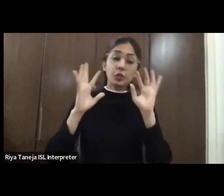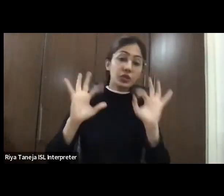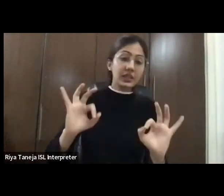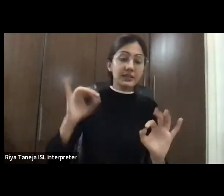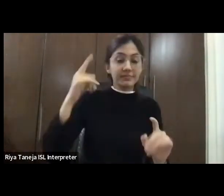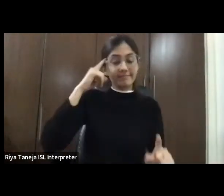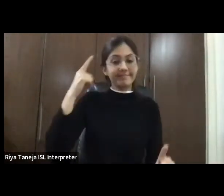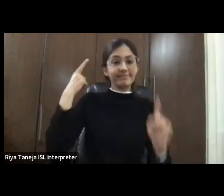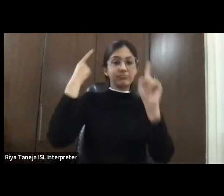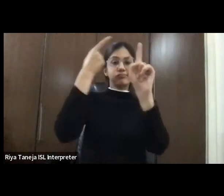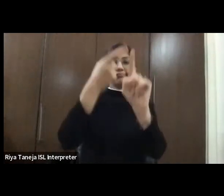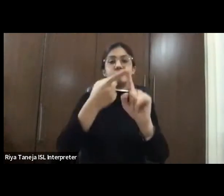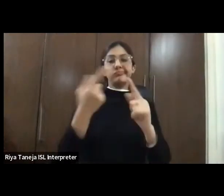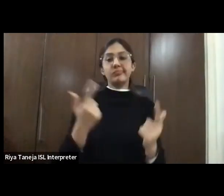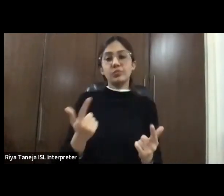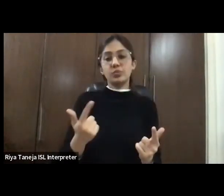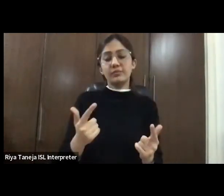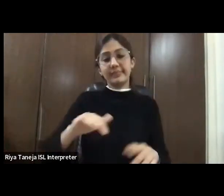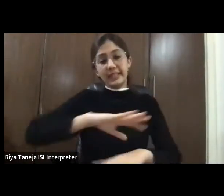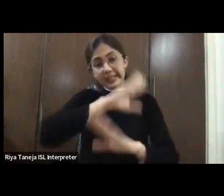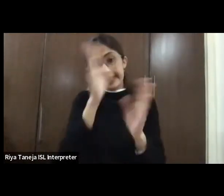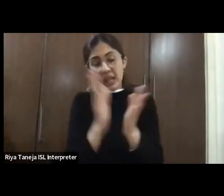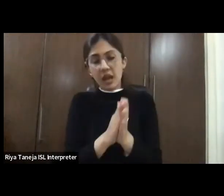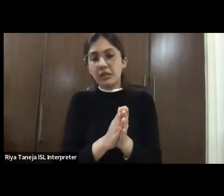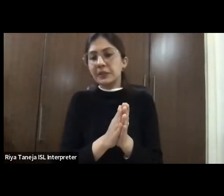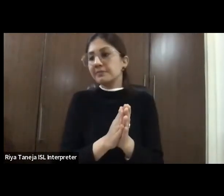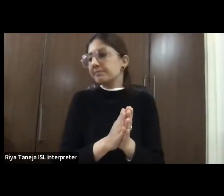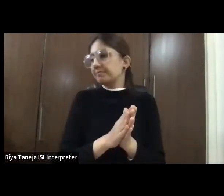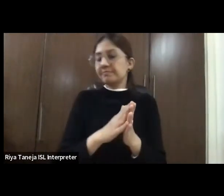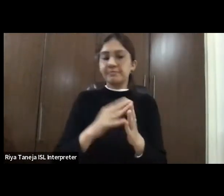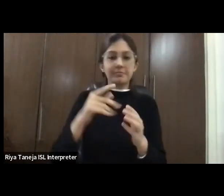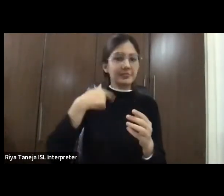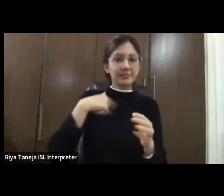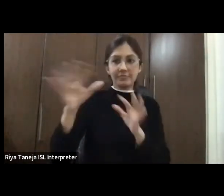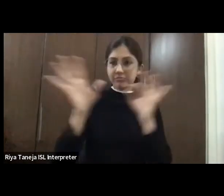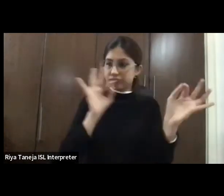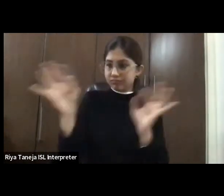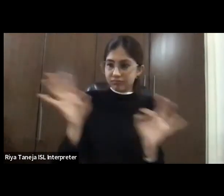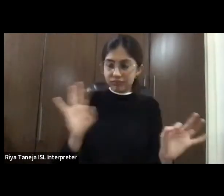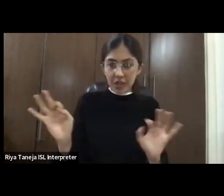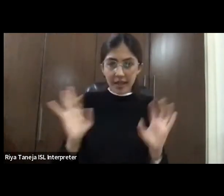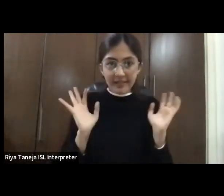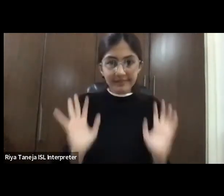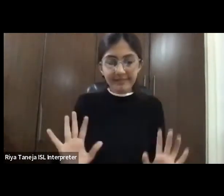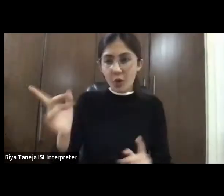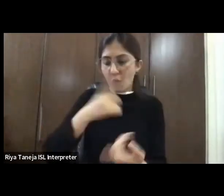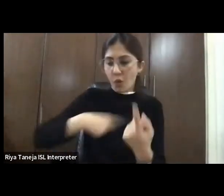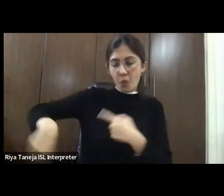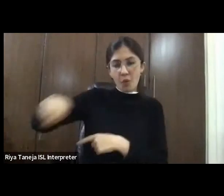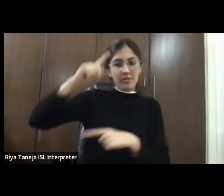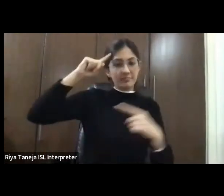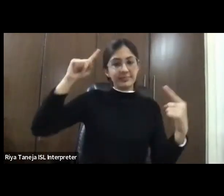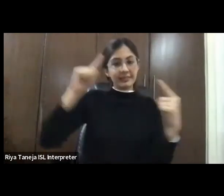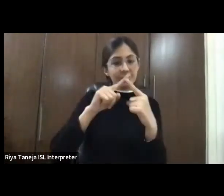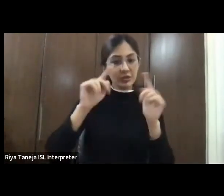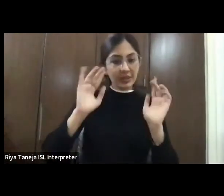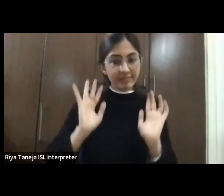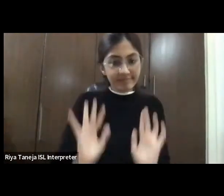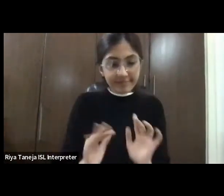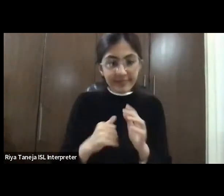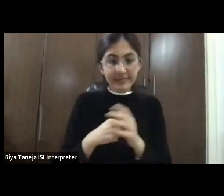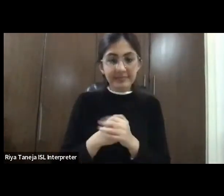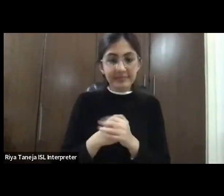selection was entirely unanimous, thanks to the contribution